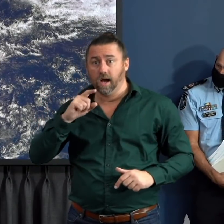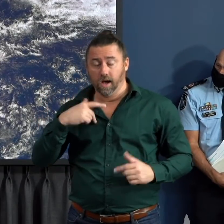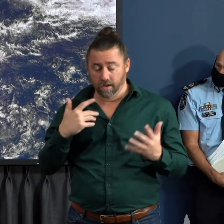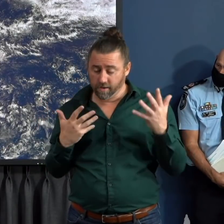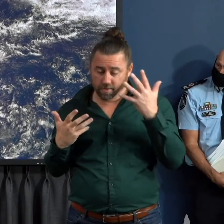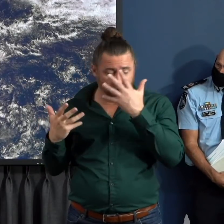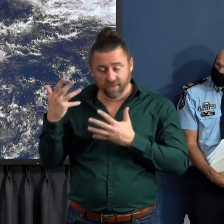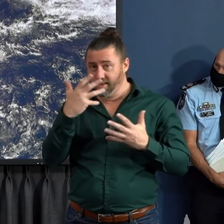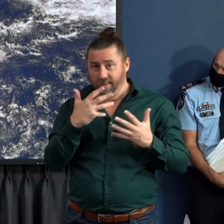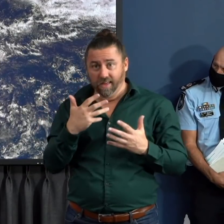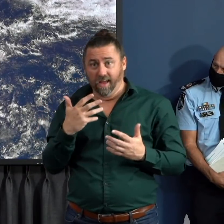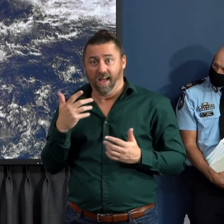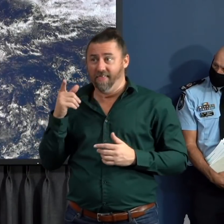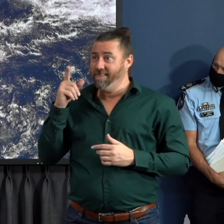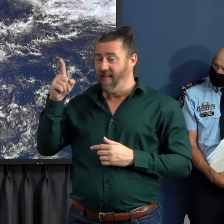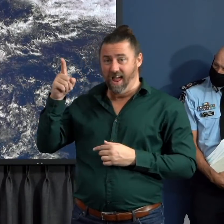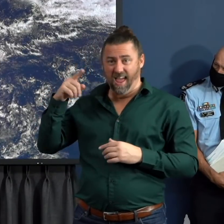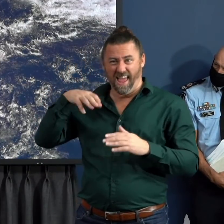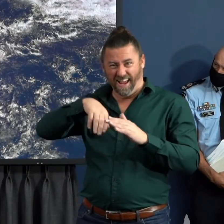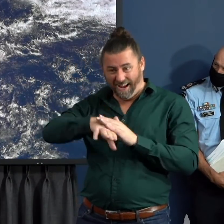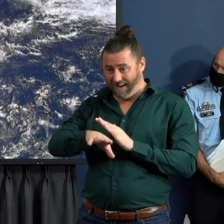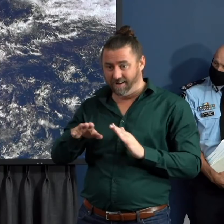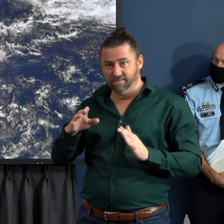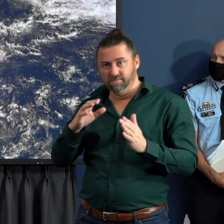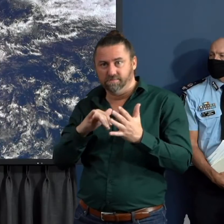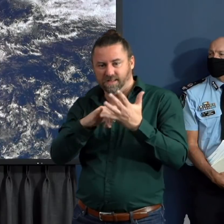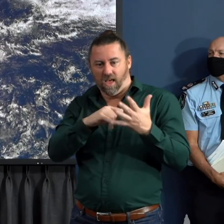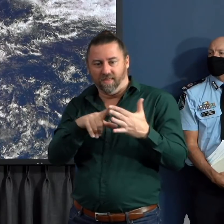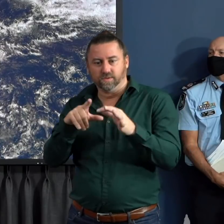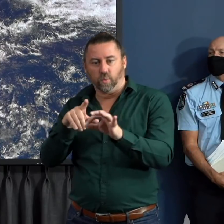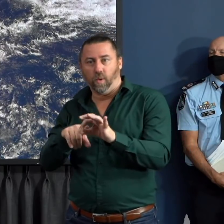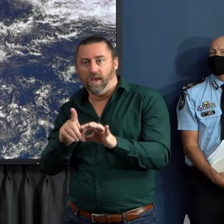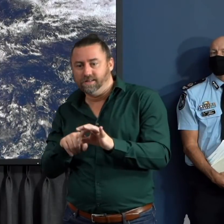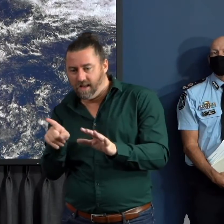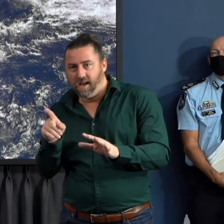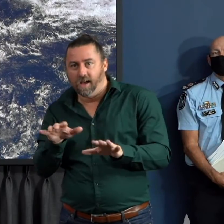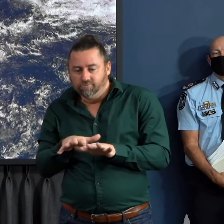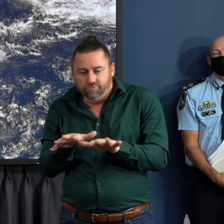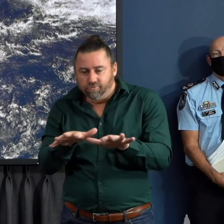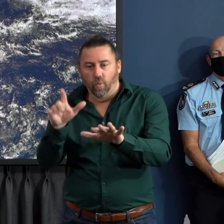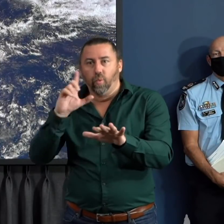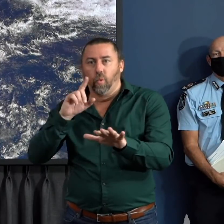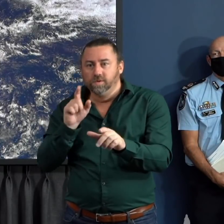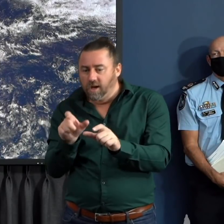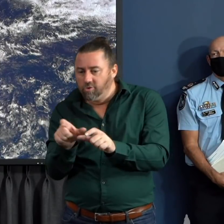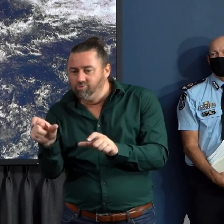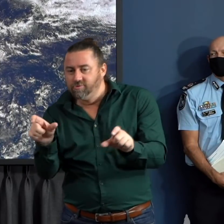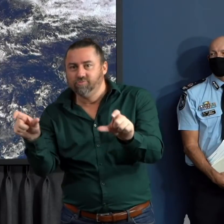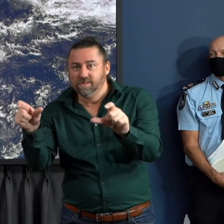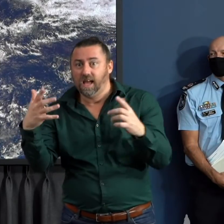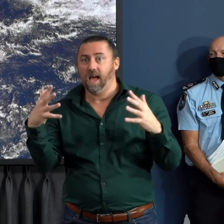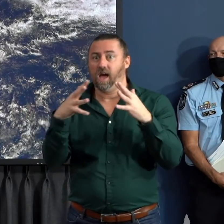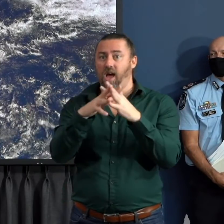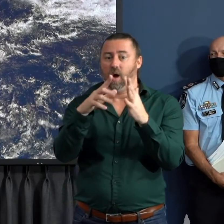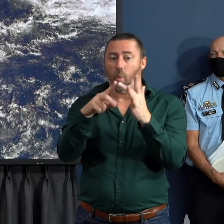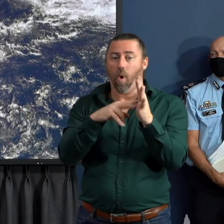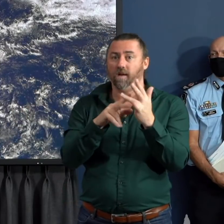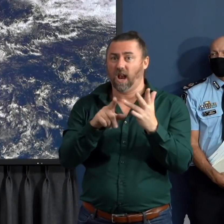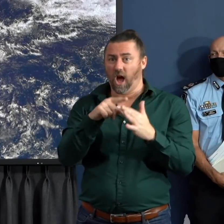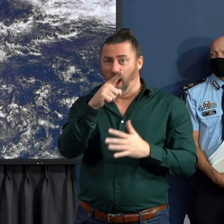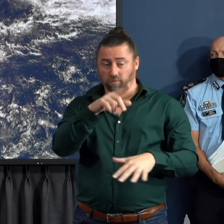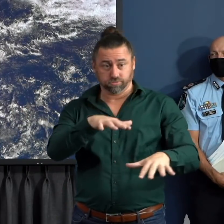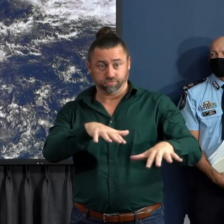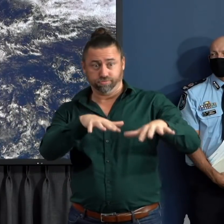our SEQ grid, but also into Wivenhoe as well. So people will remember that we had